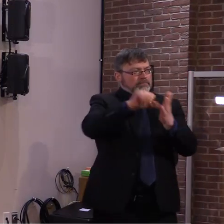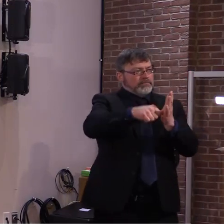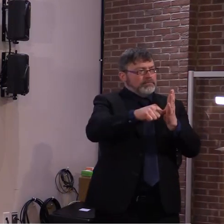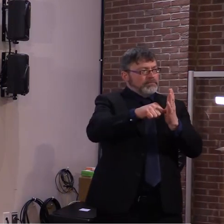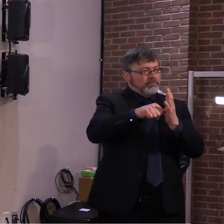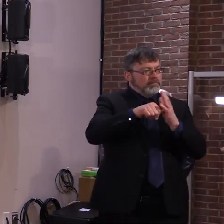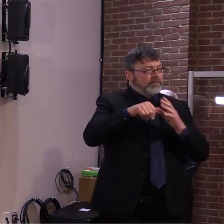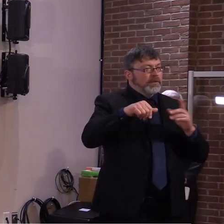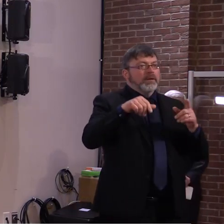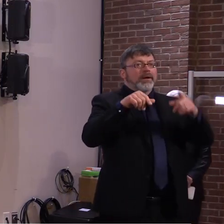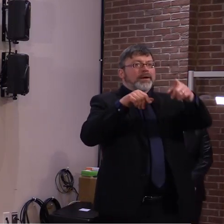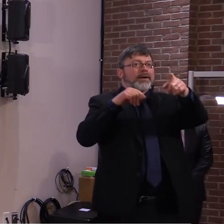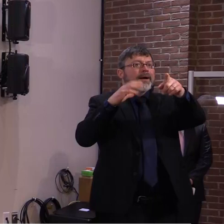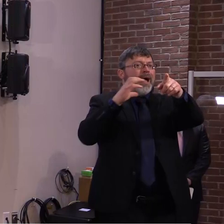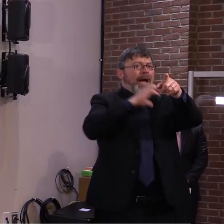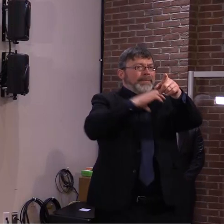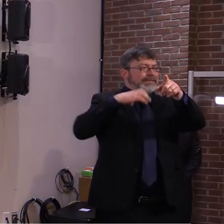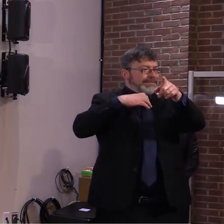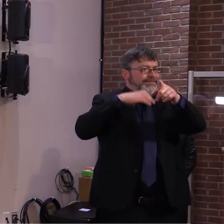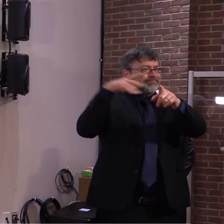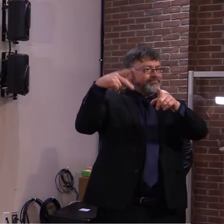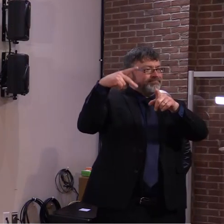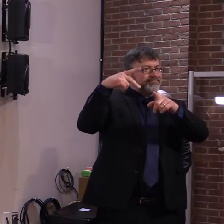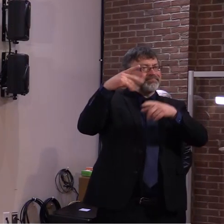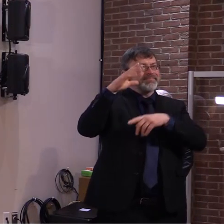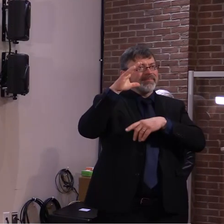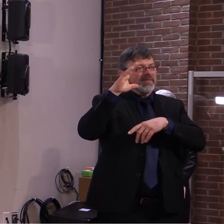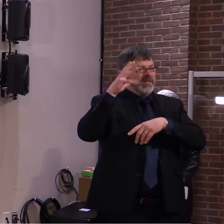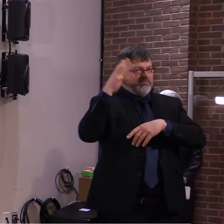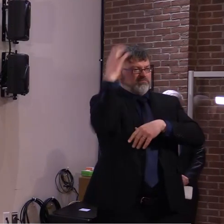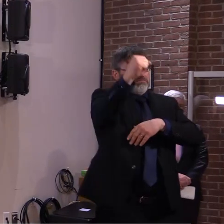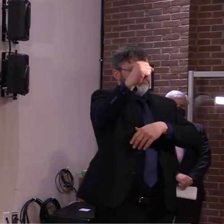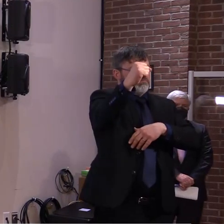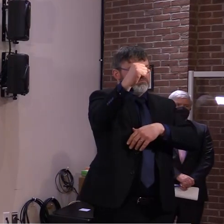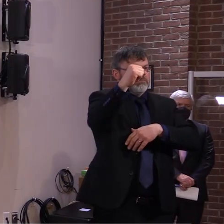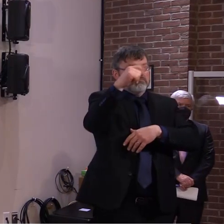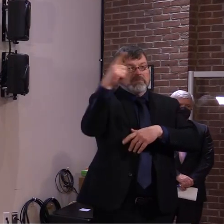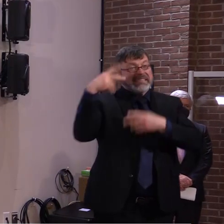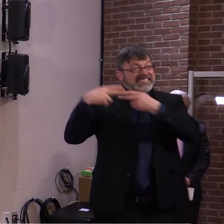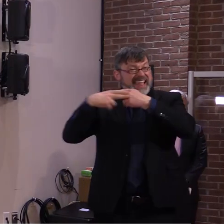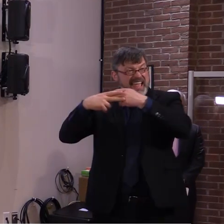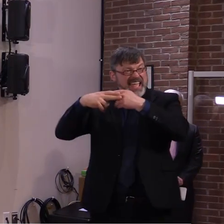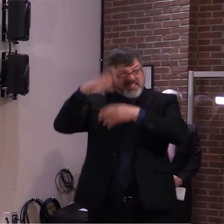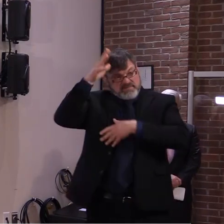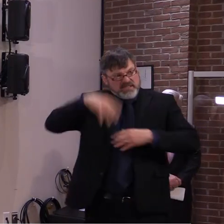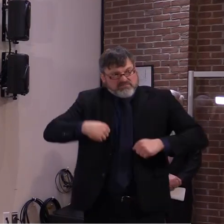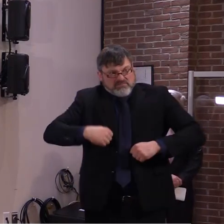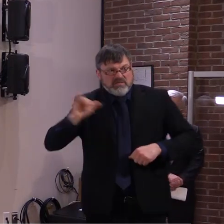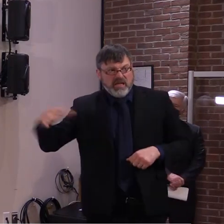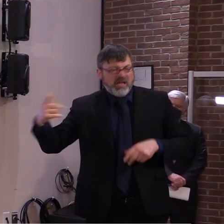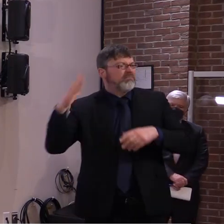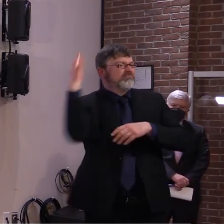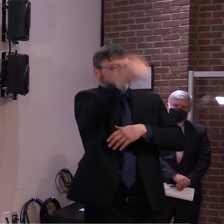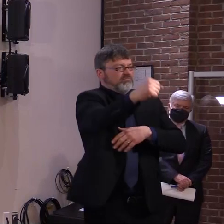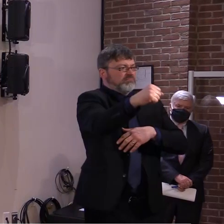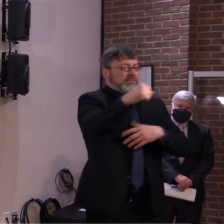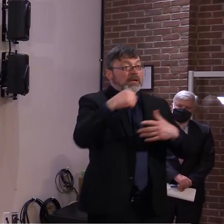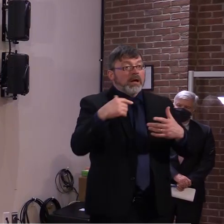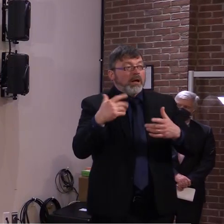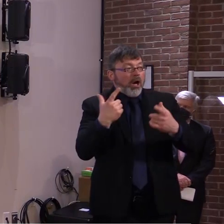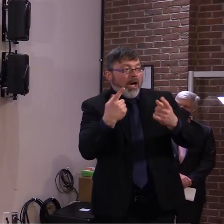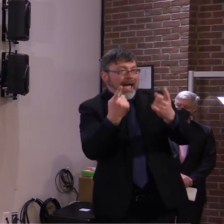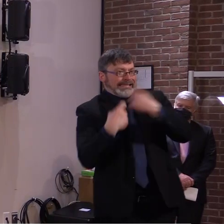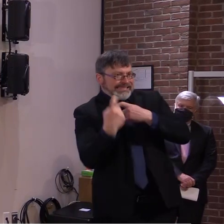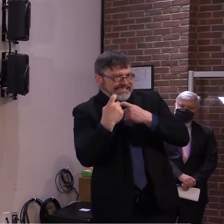leave, so he will not be here for the Q&A. We can connect you after the fact if you need anything from him. Since we have had our